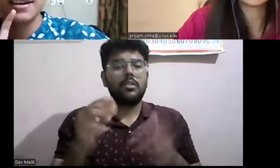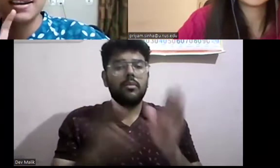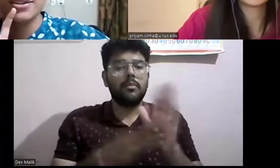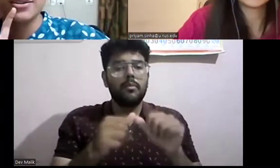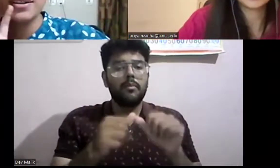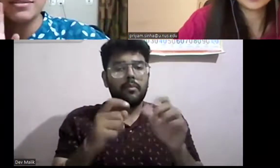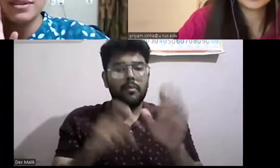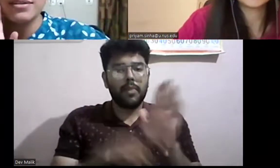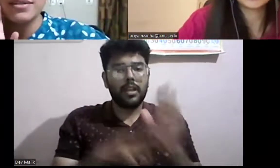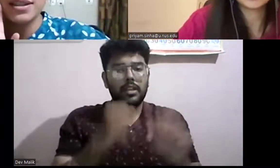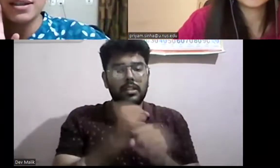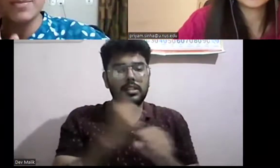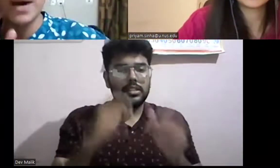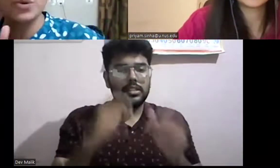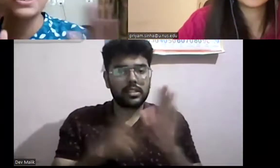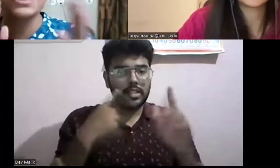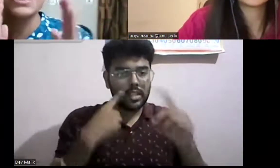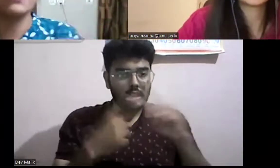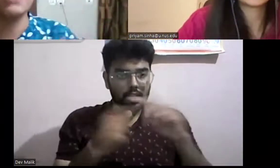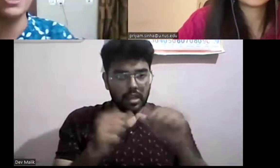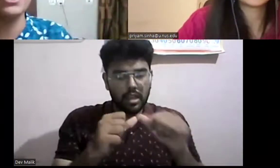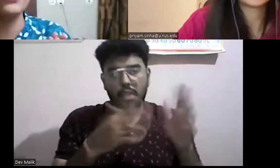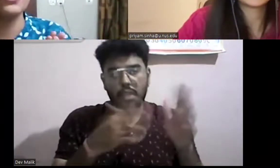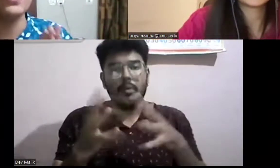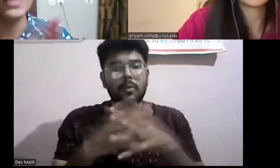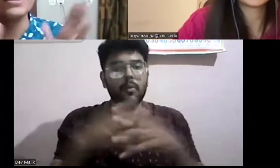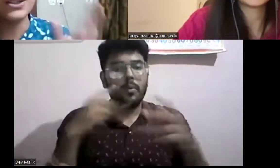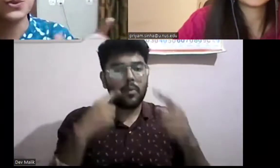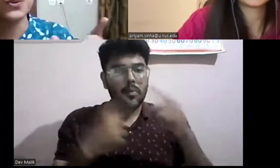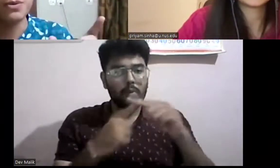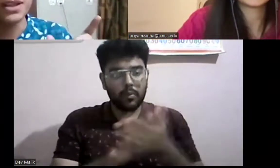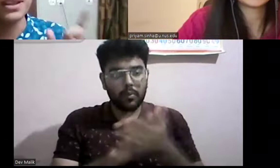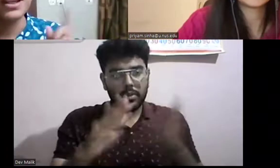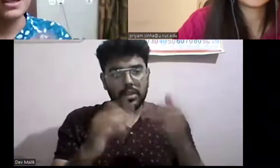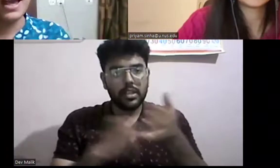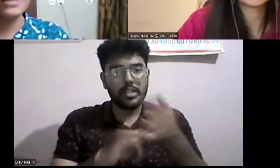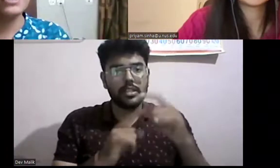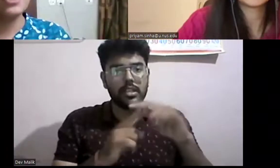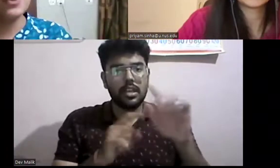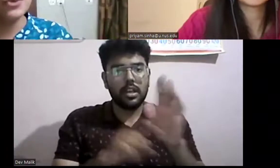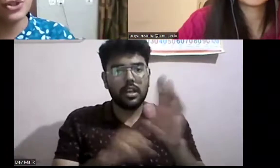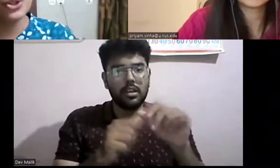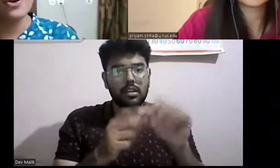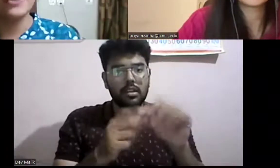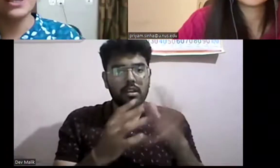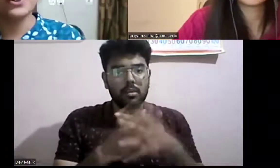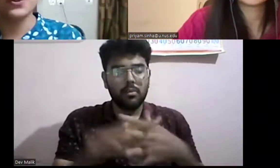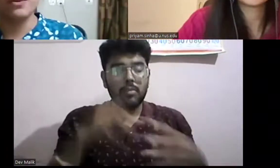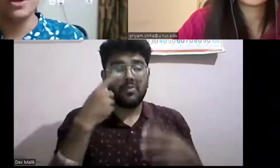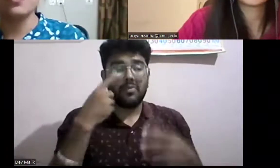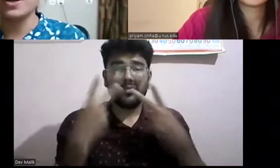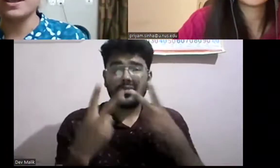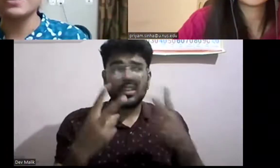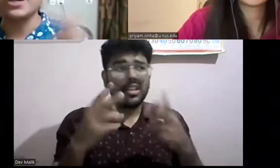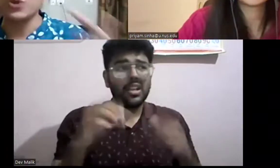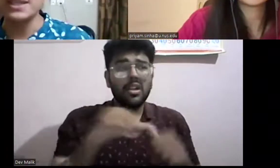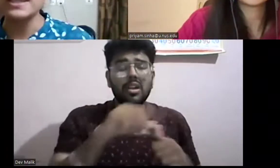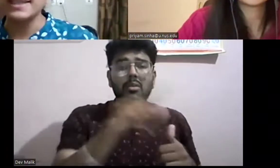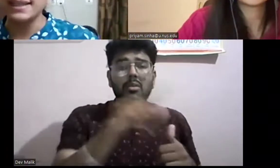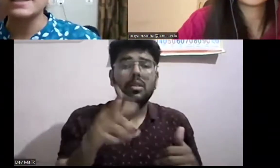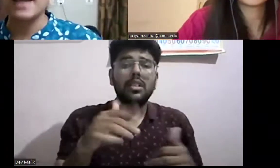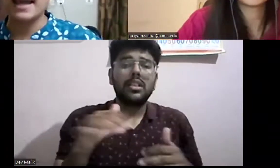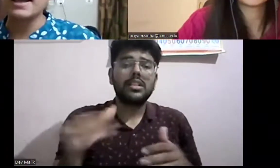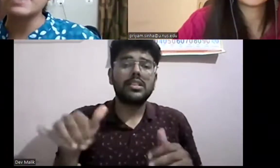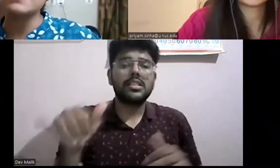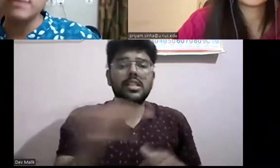these, about these women, if you look at these two women and the position of these two women, one can actually